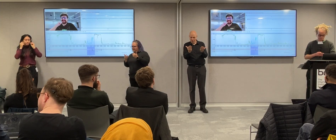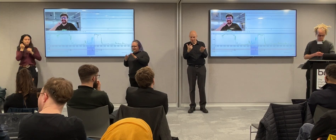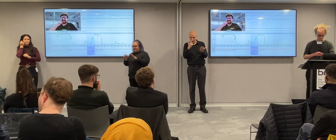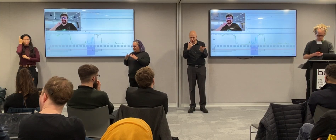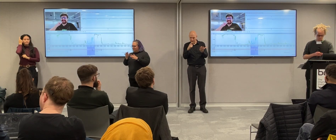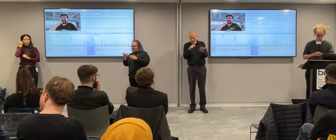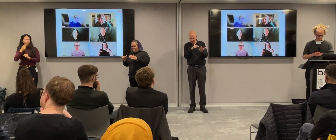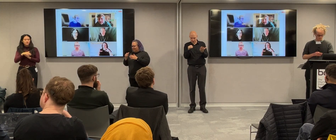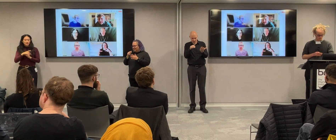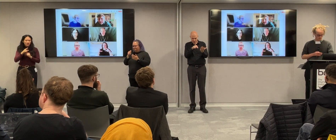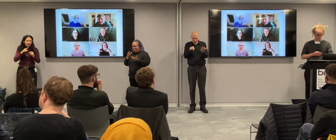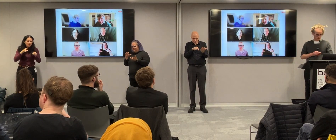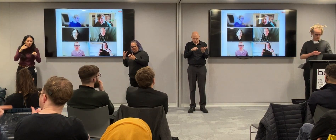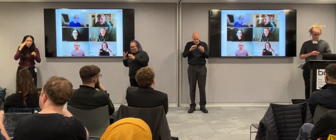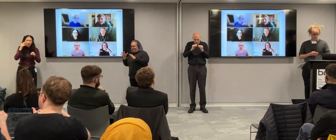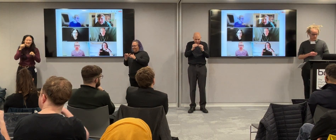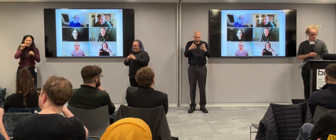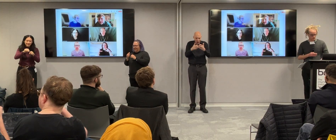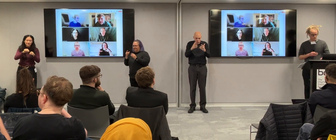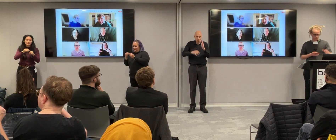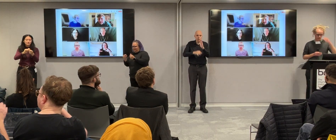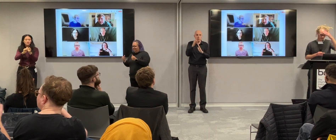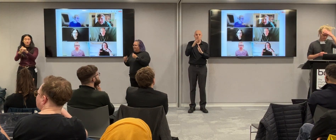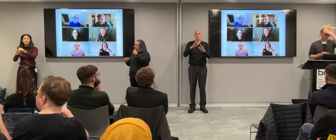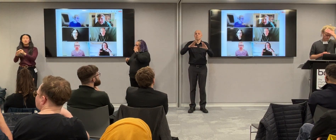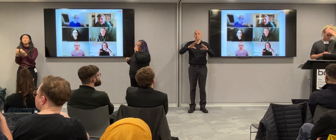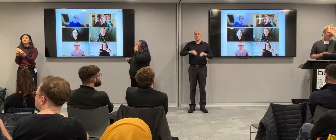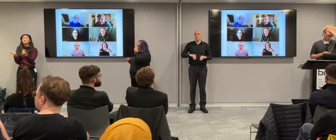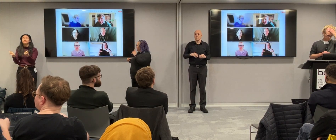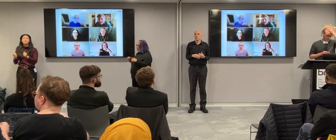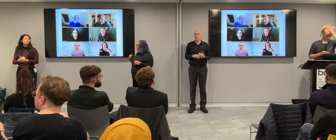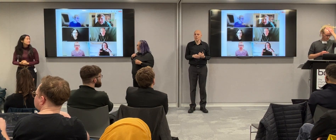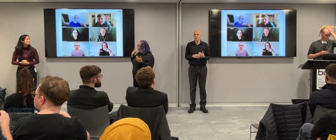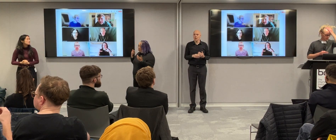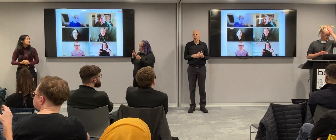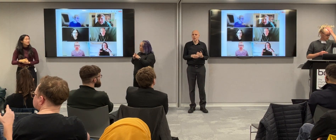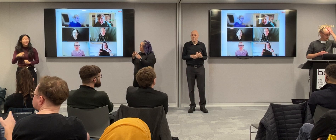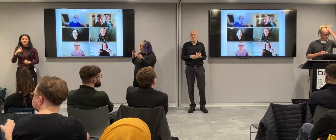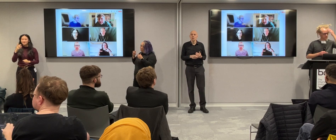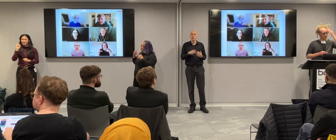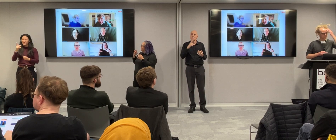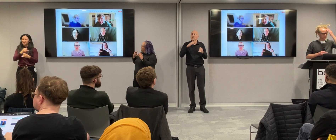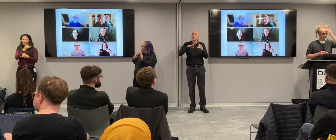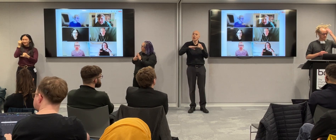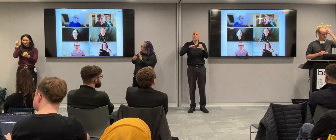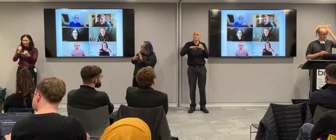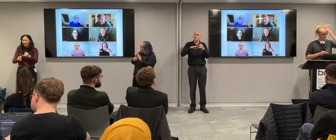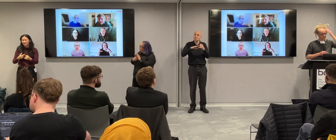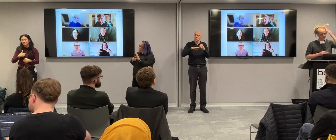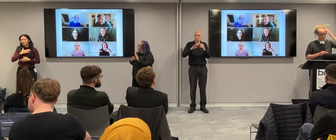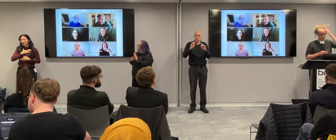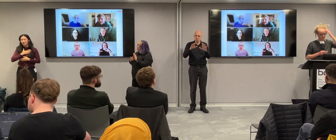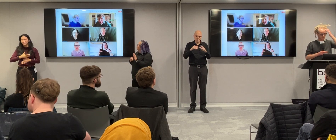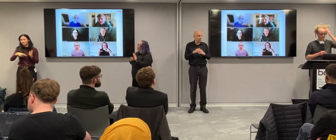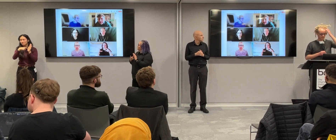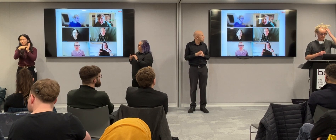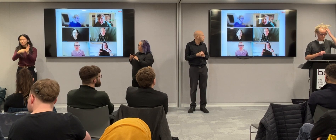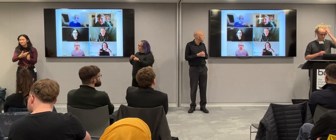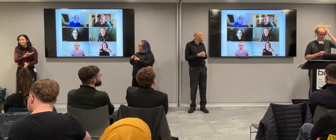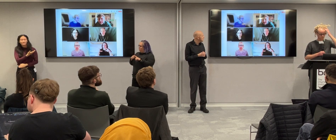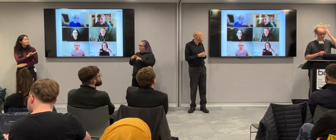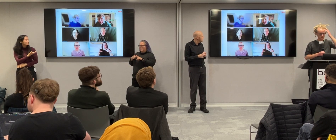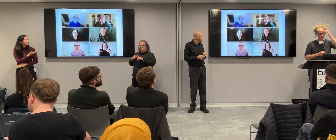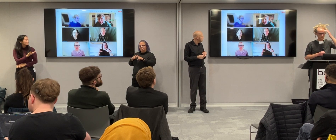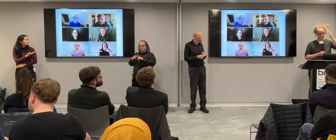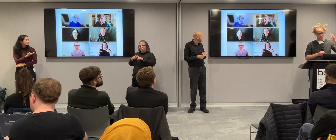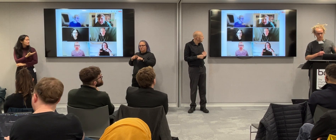work. Okay, finally, I want to play the demonstrator. This hit, as I said, this had